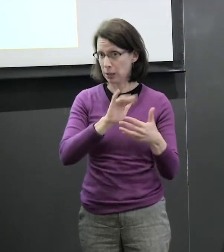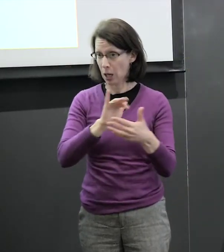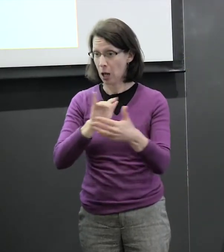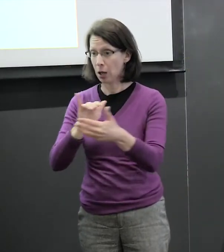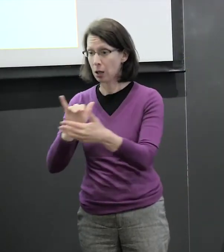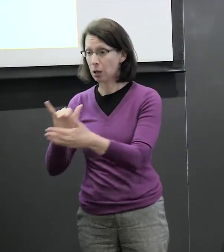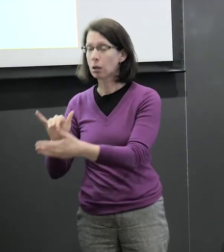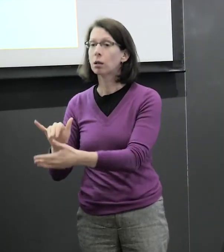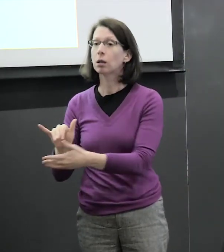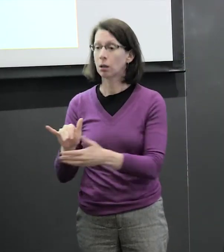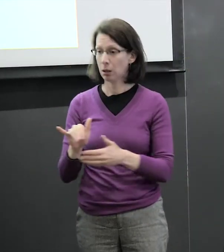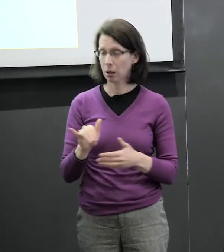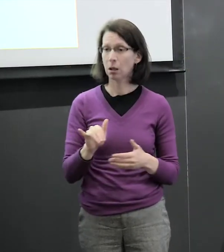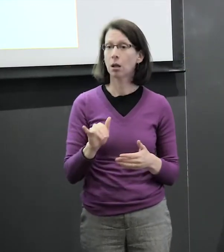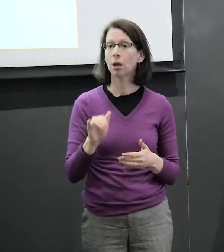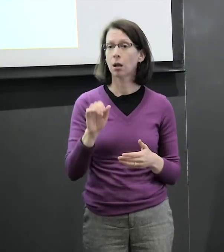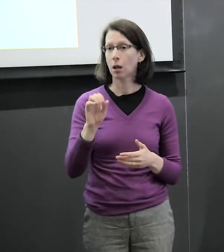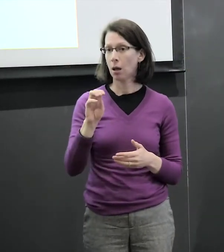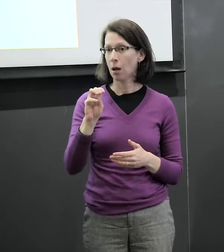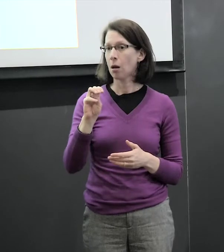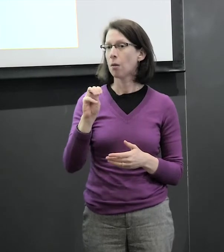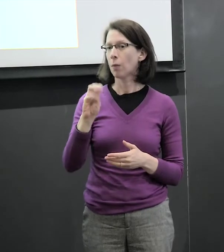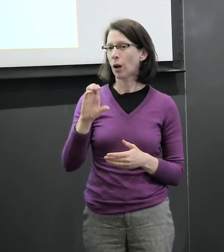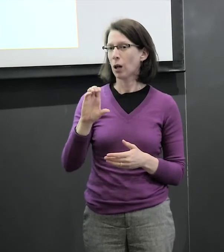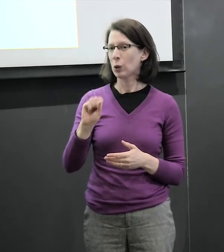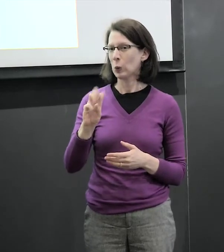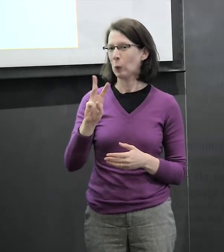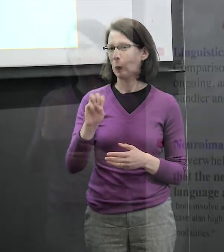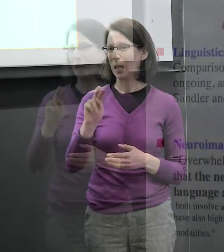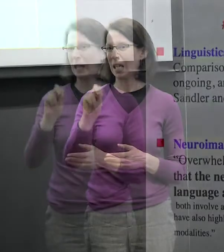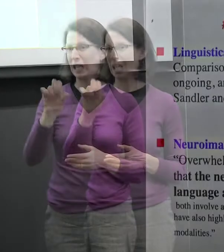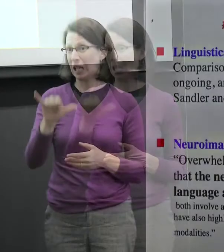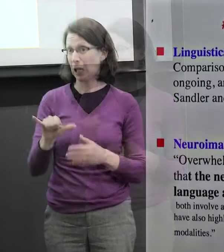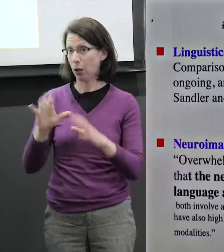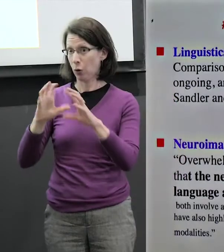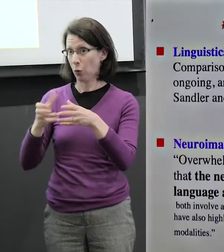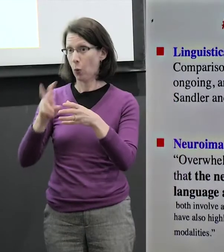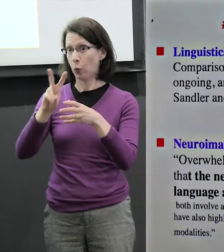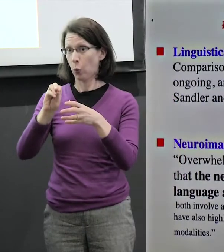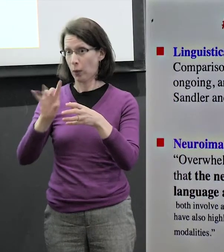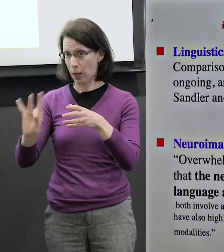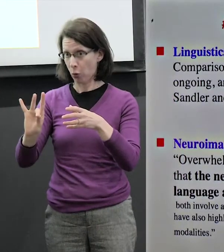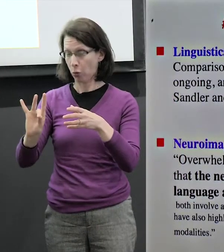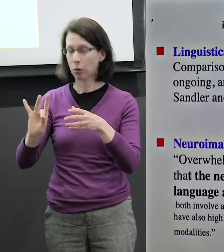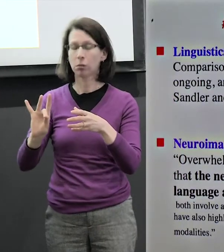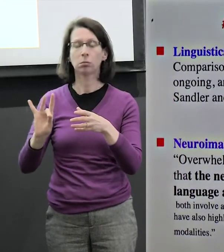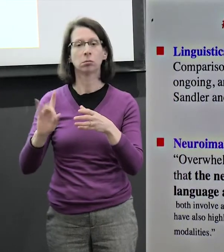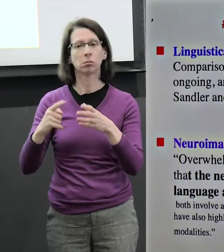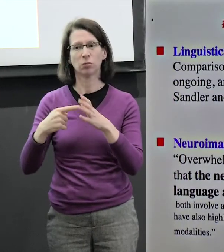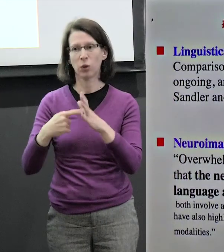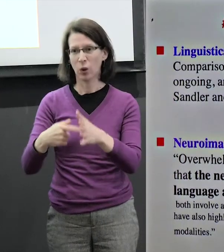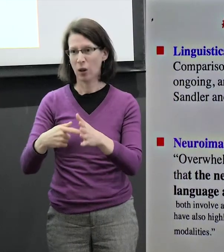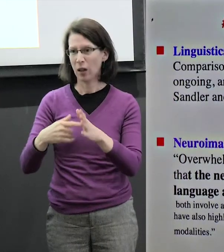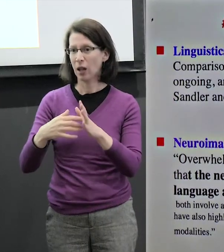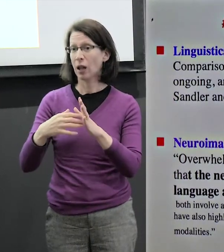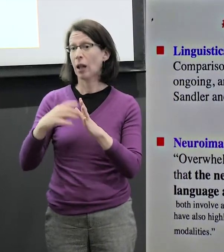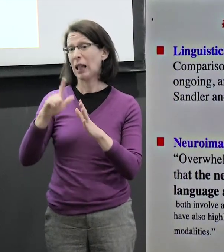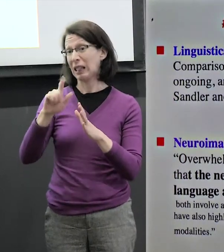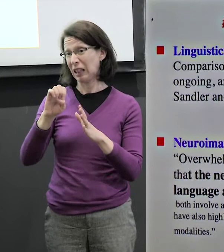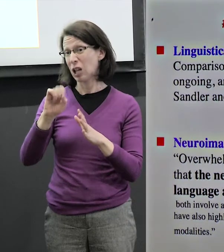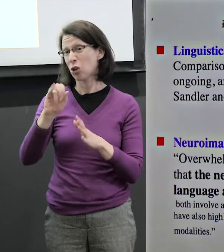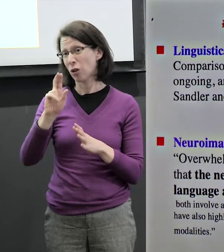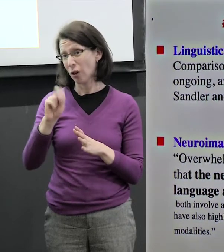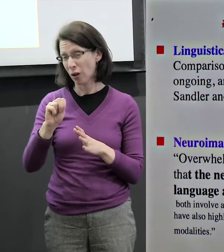was stated as follows by McSweeney and colleagues in 2008. Overwhelmingly, lesion and neuroimaging